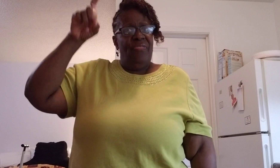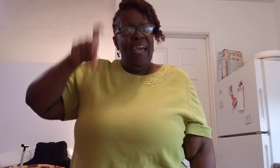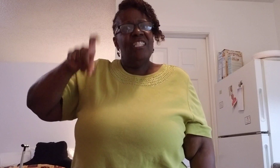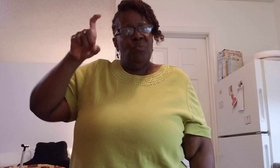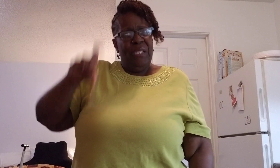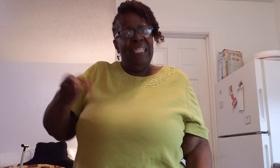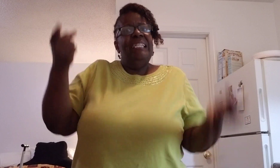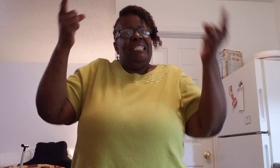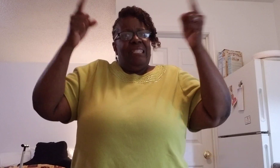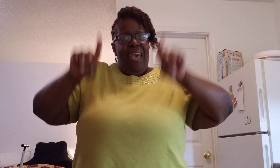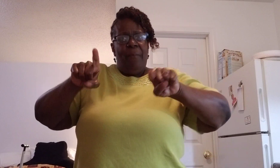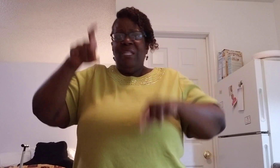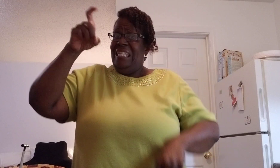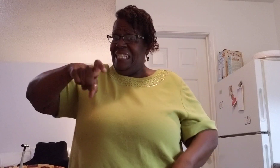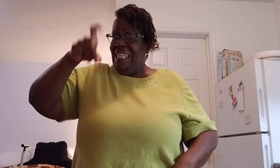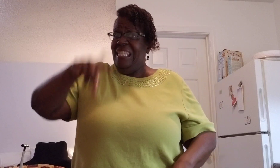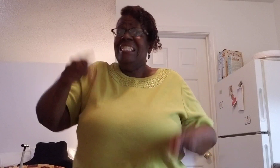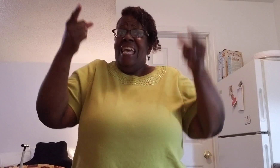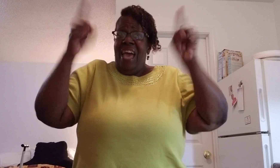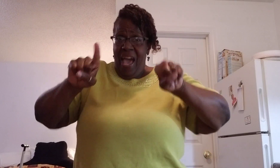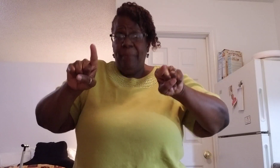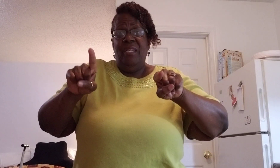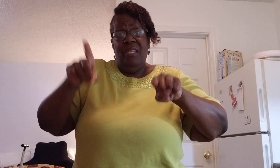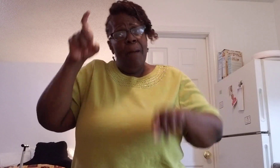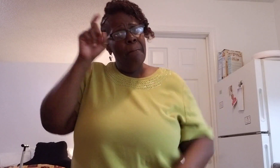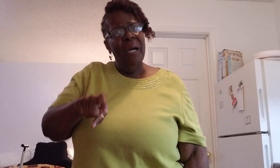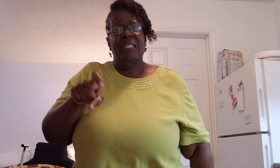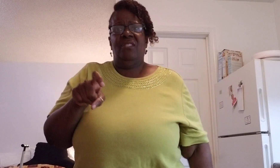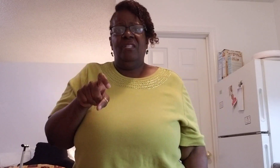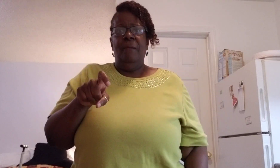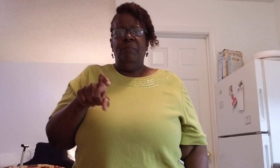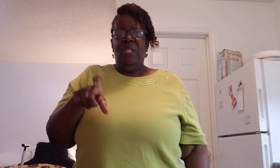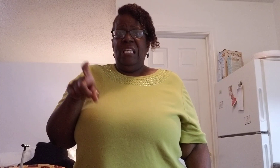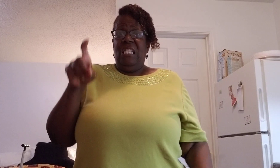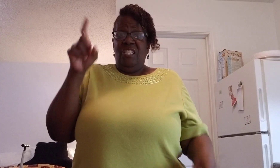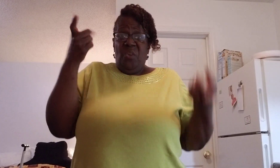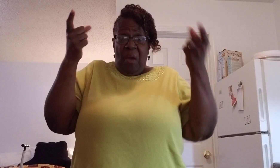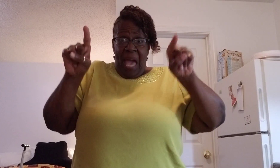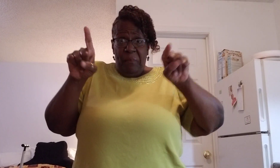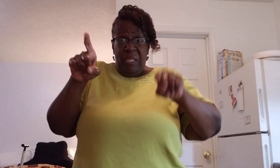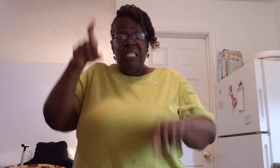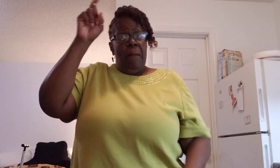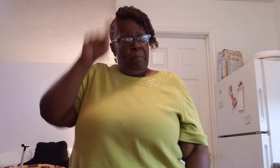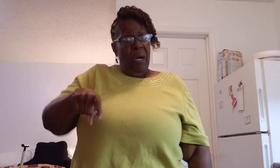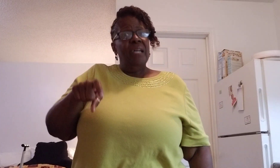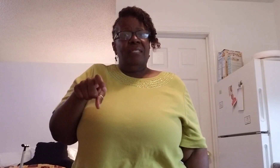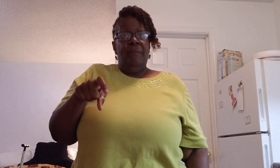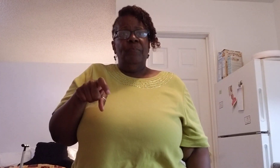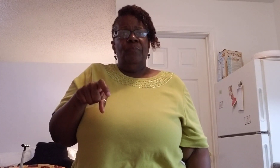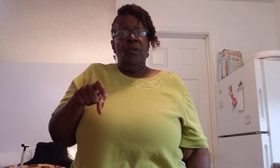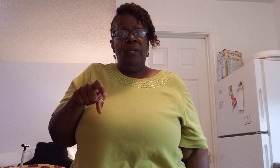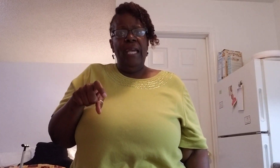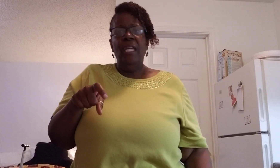That's what needs to happen. Needs happen. Must. Happen must. Okay?